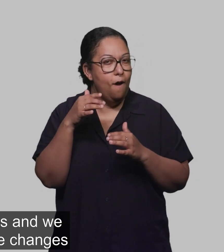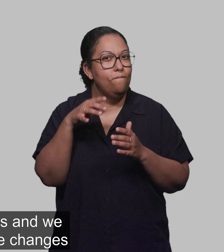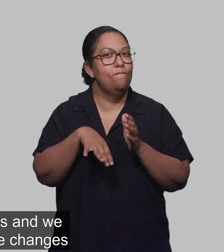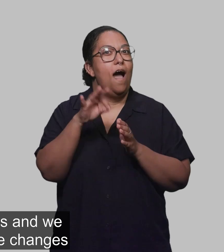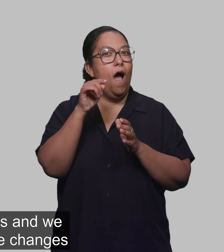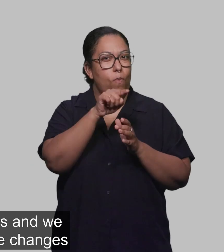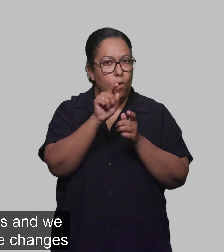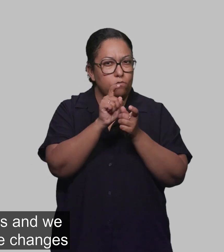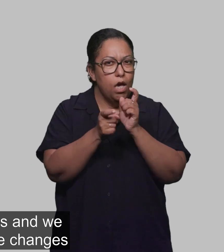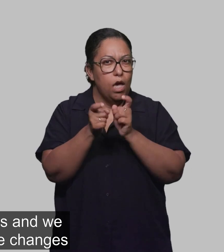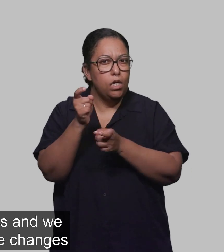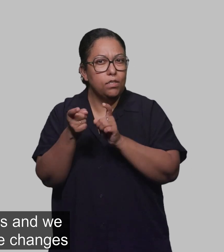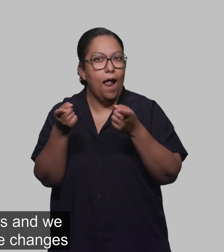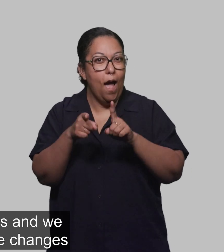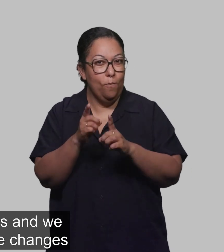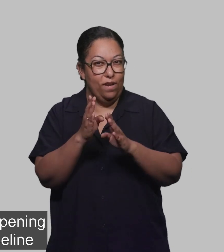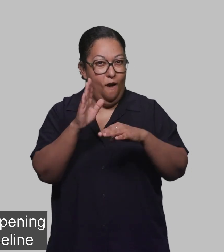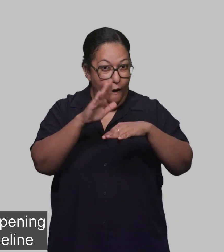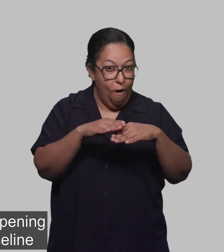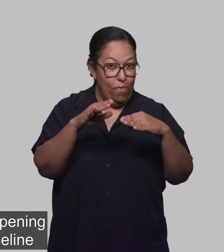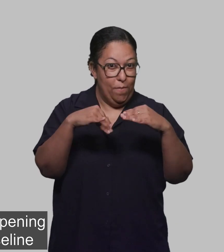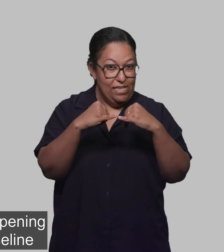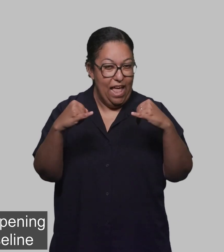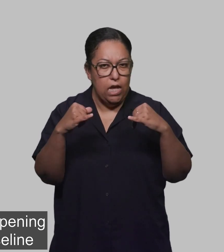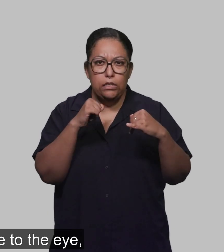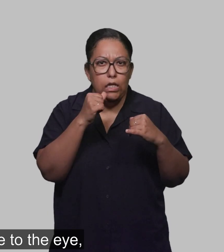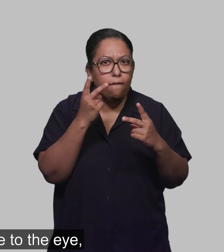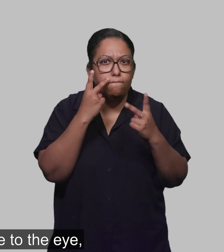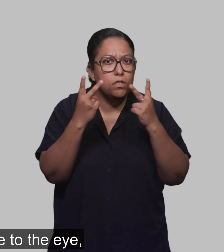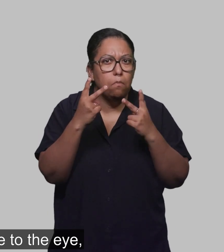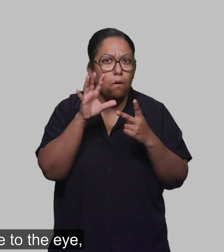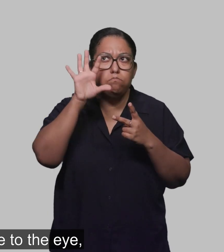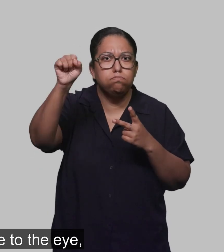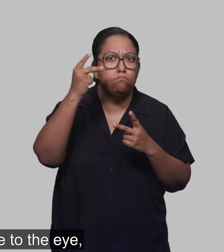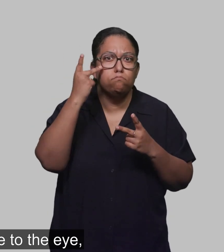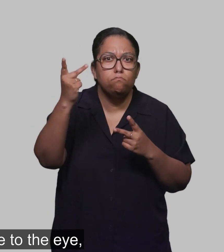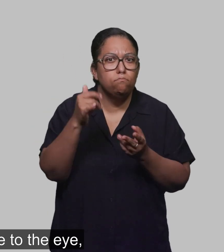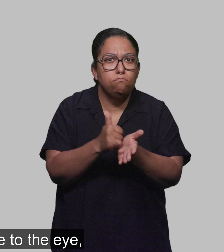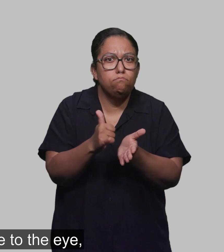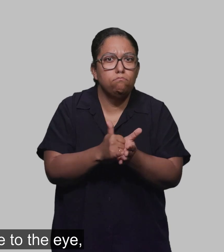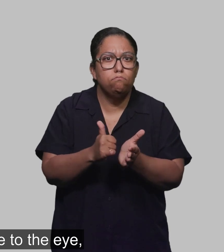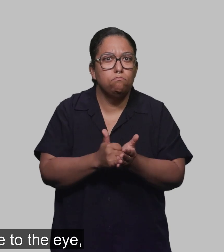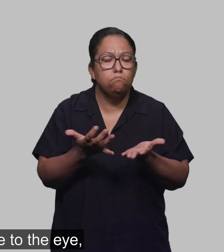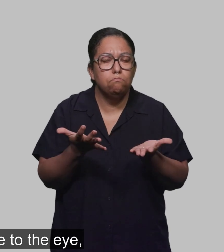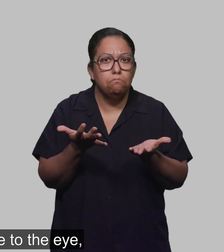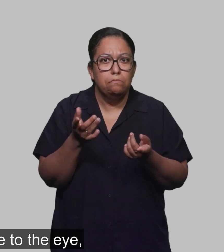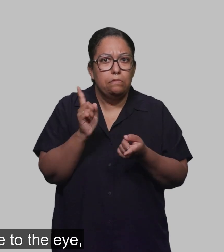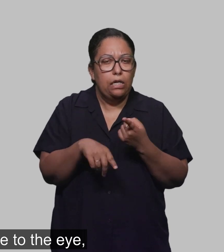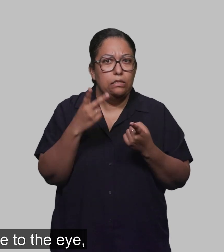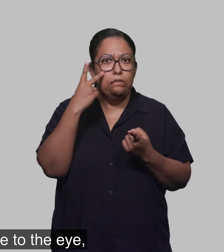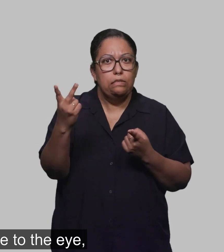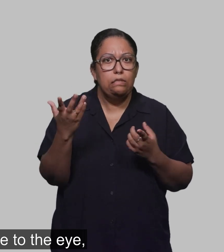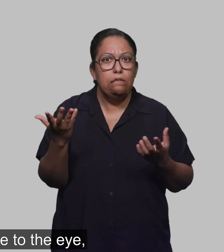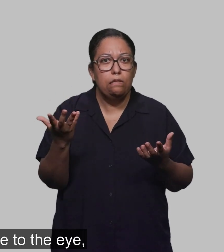and we found that those changes that are happening on the baseline that are not visible to the eye,